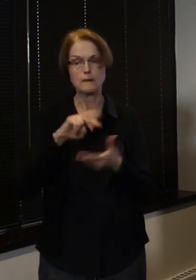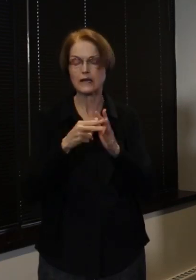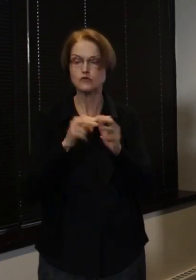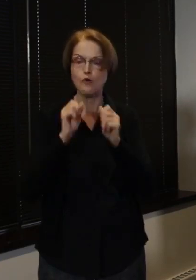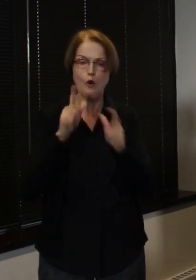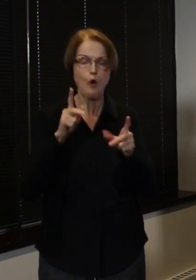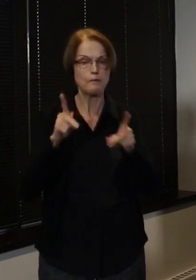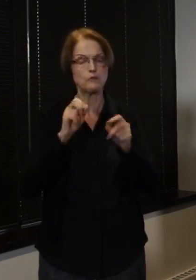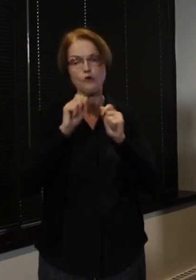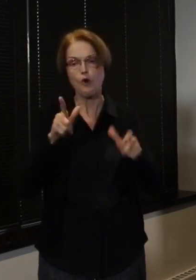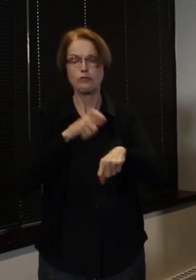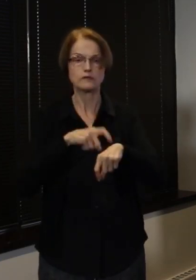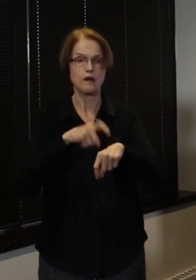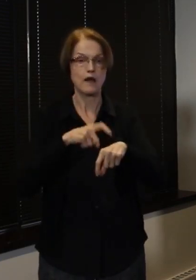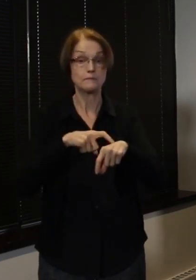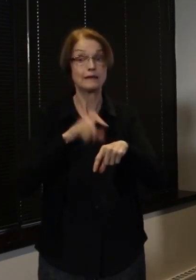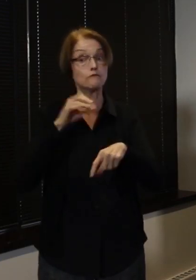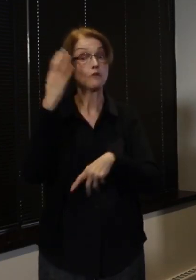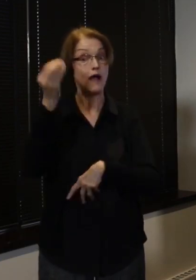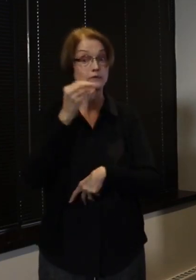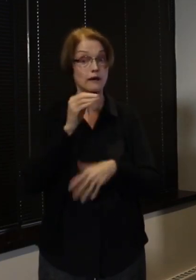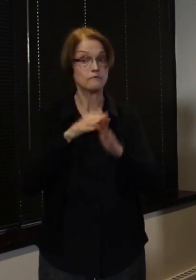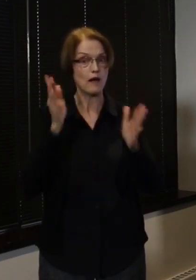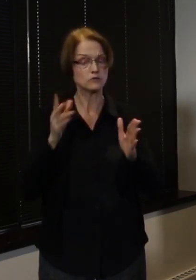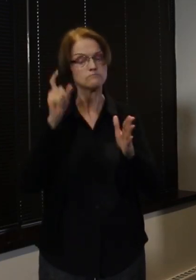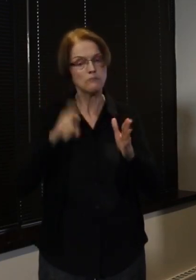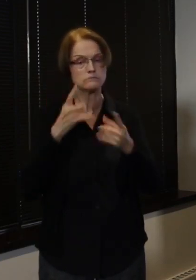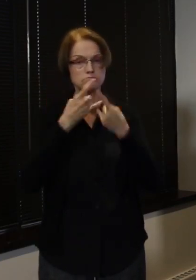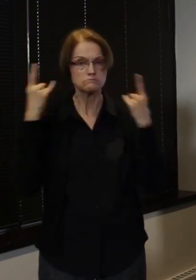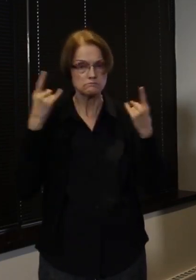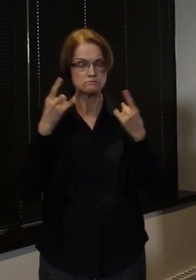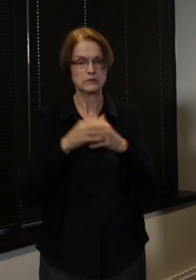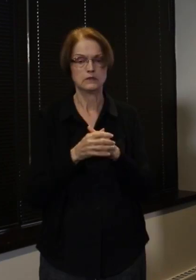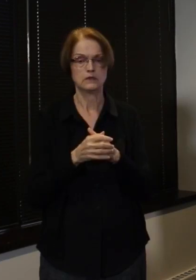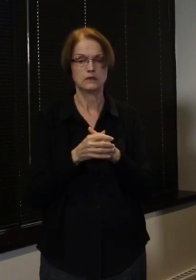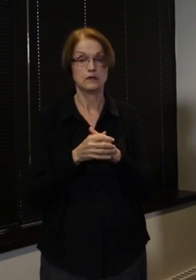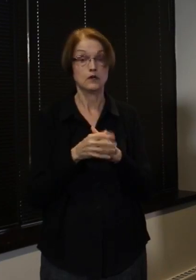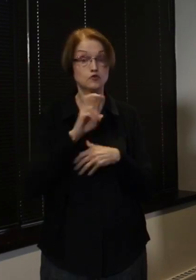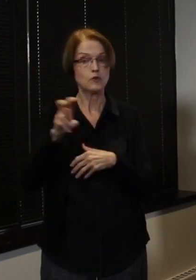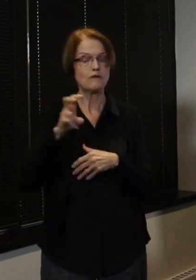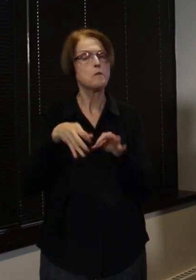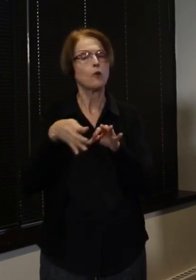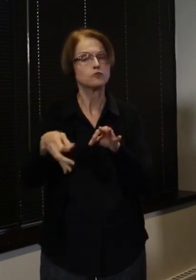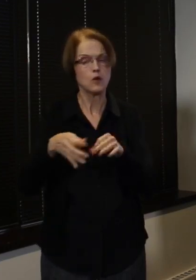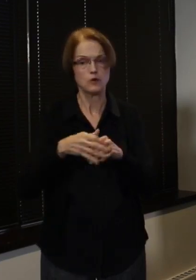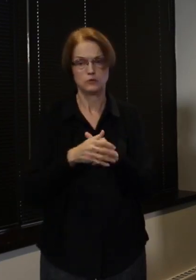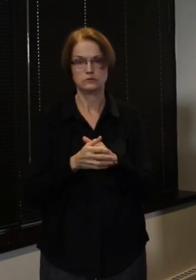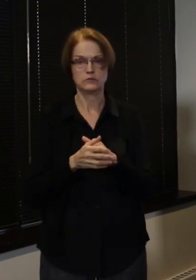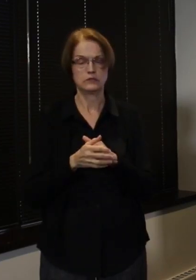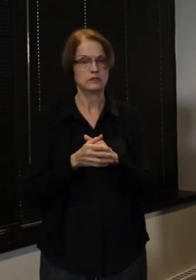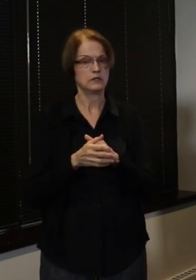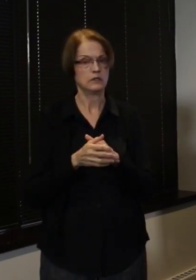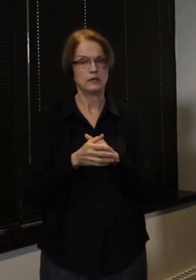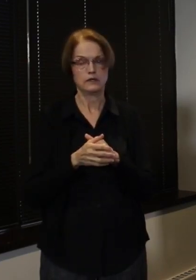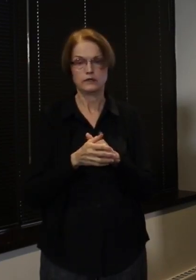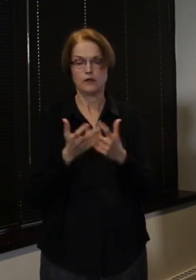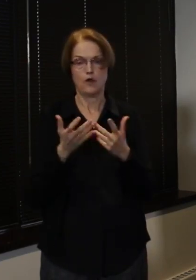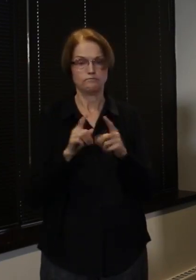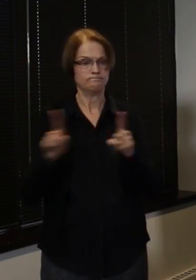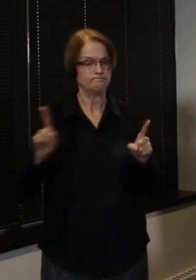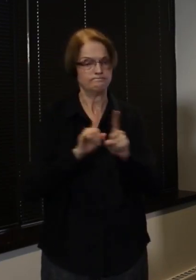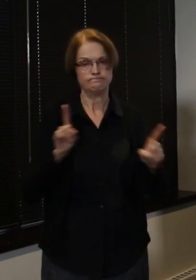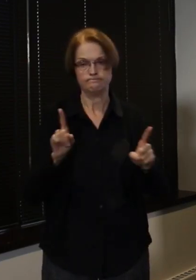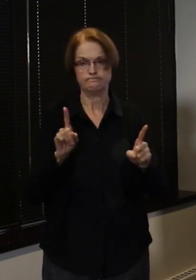every time when you're outside of your house. Postponing travel, physical distancing,